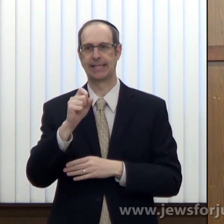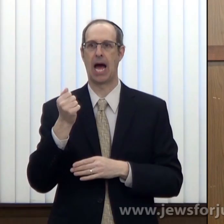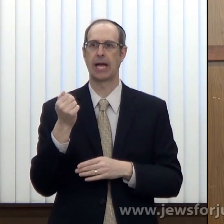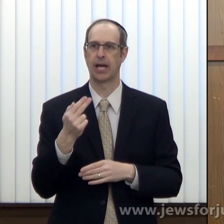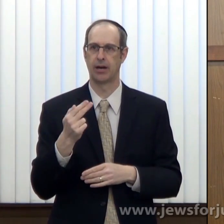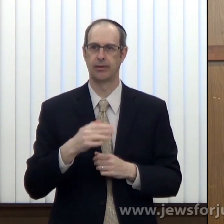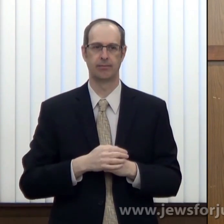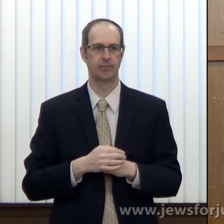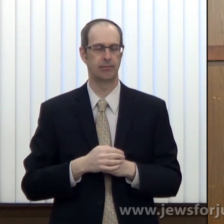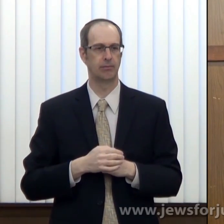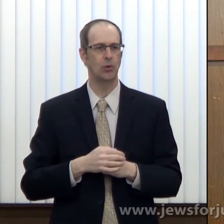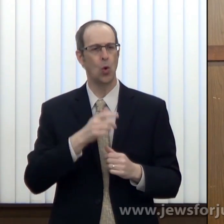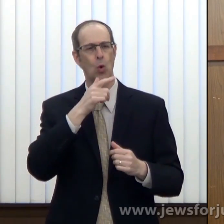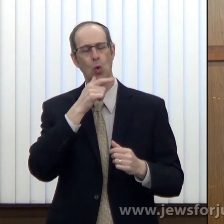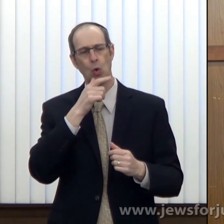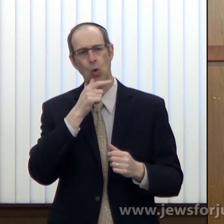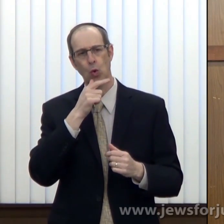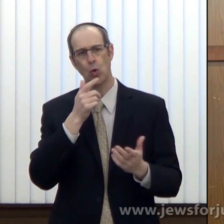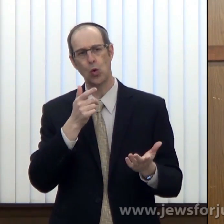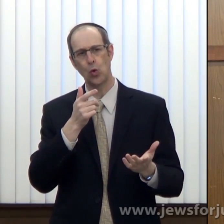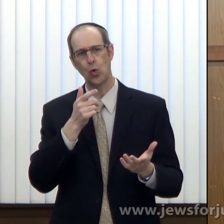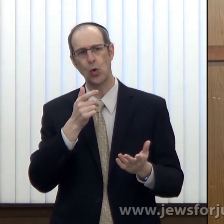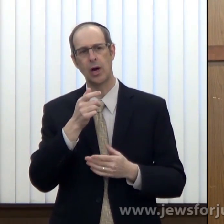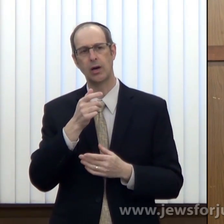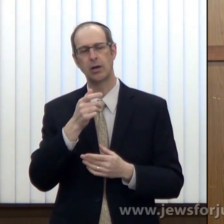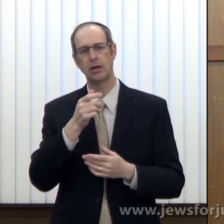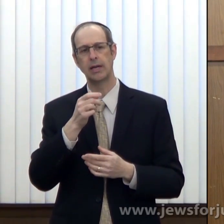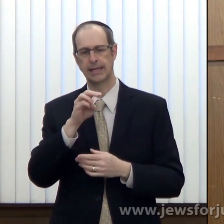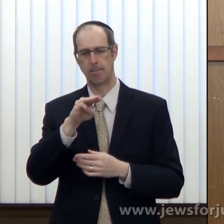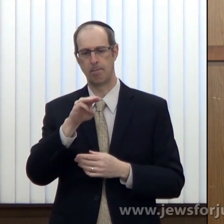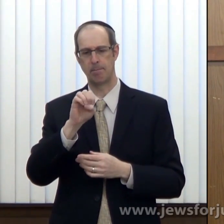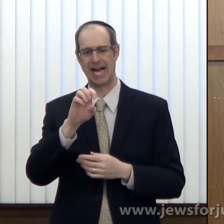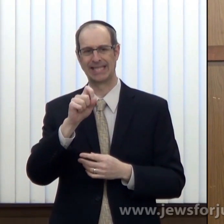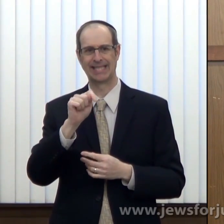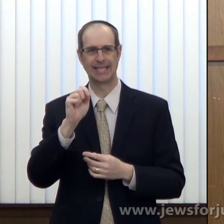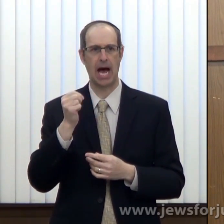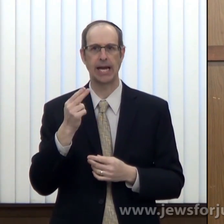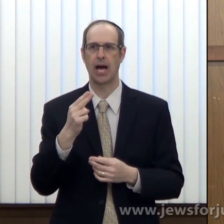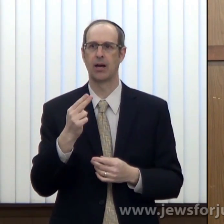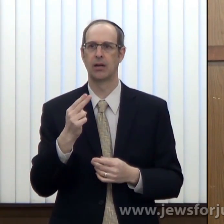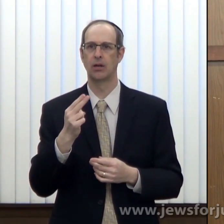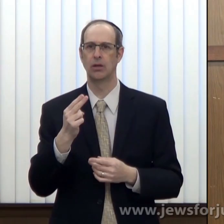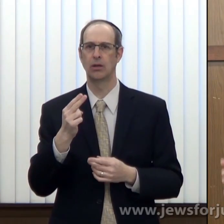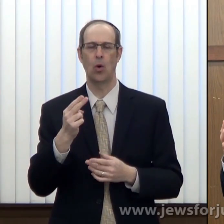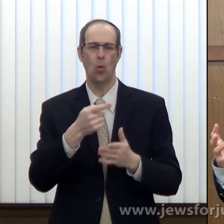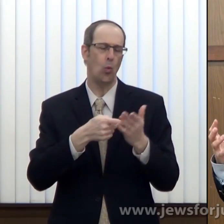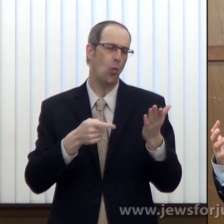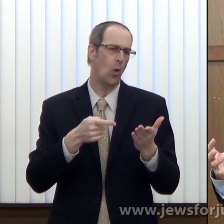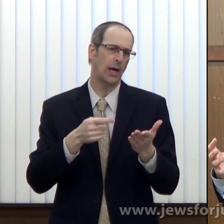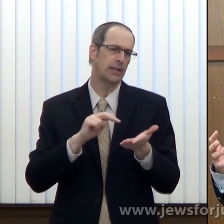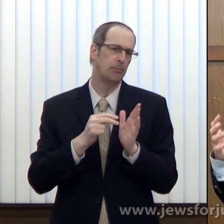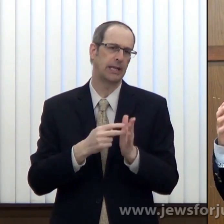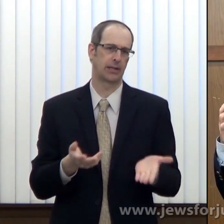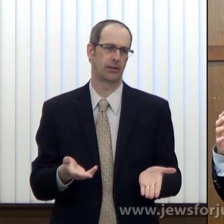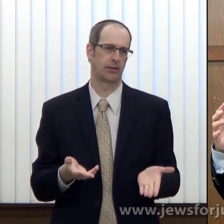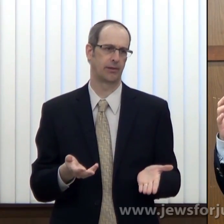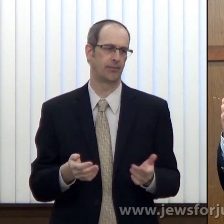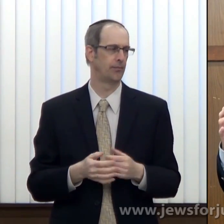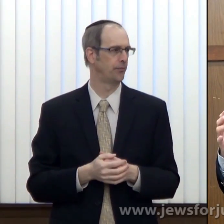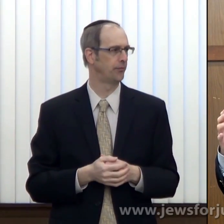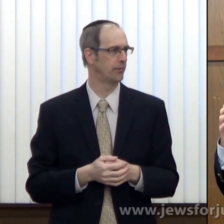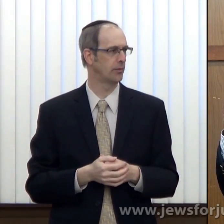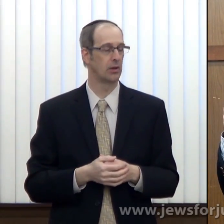the Messiah? Who is the Messiah? What is the Messiah? And once we have a